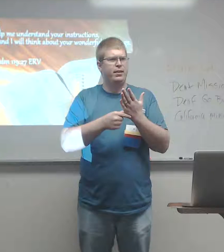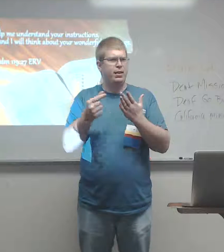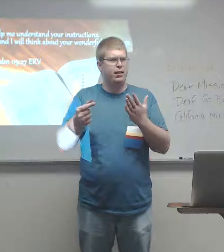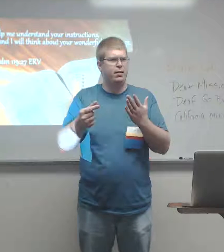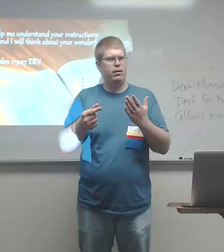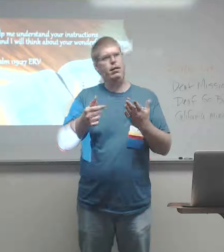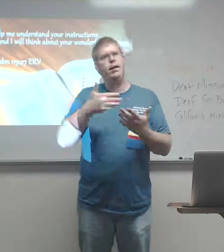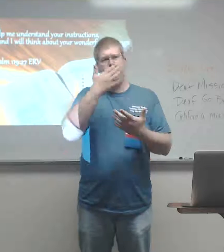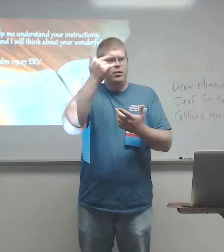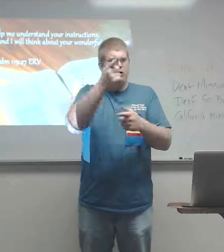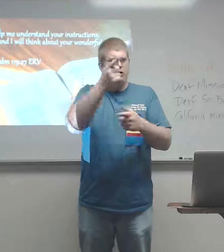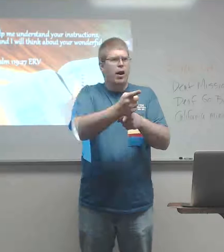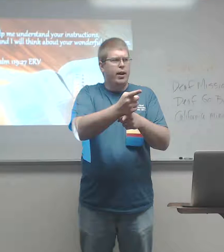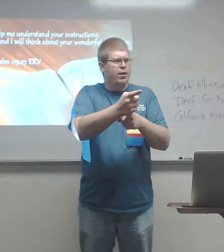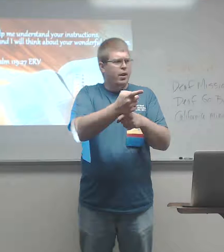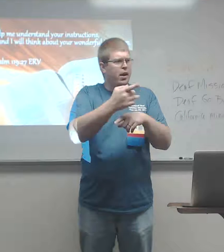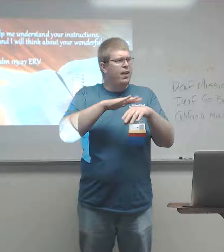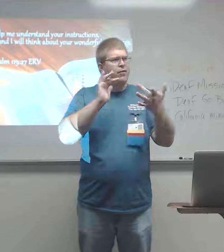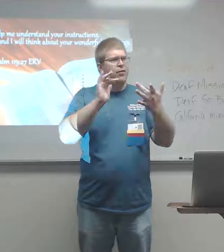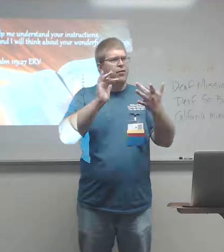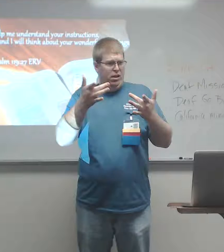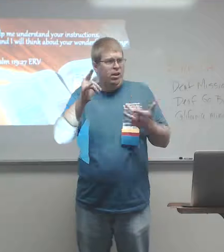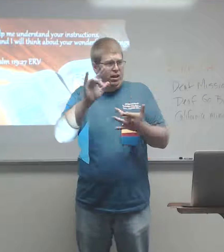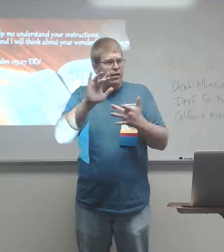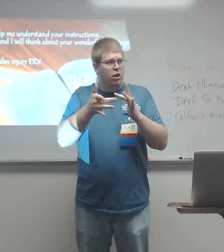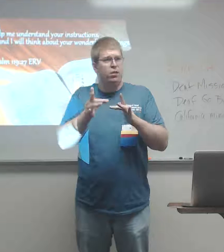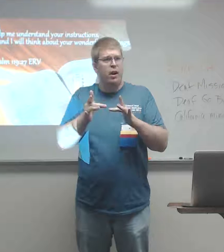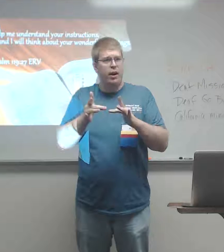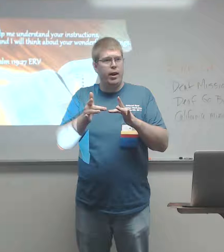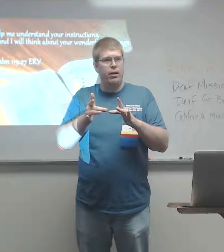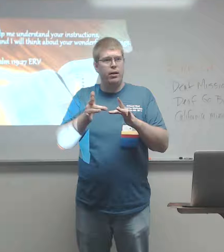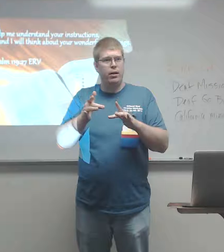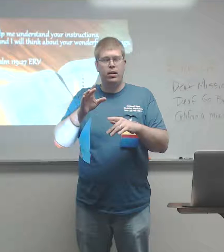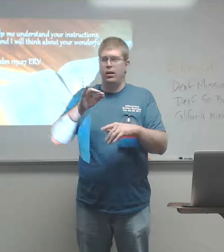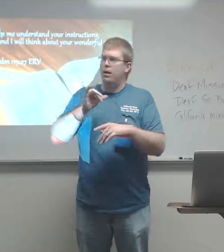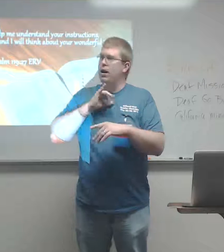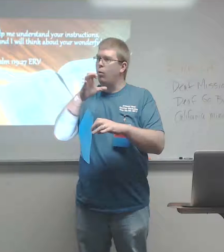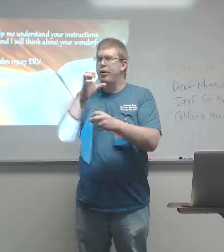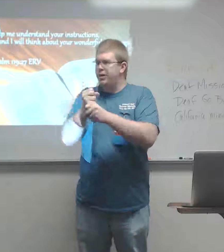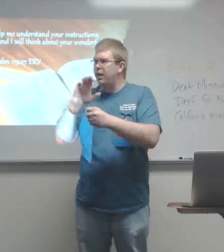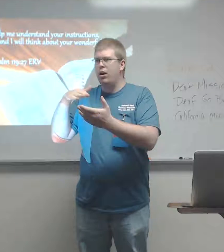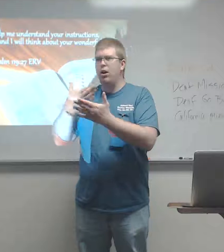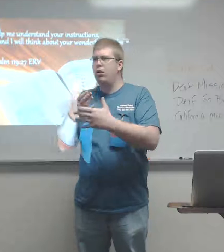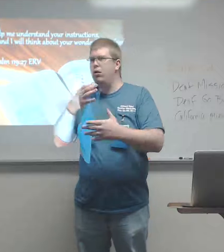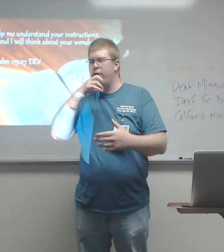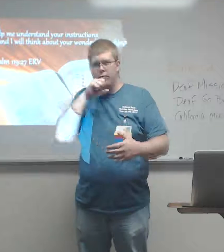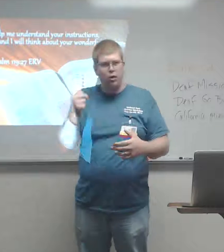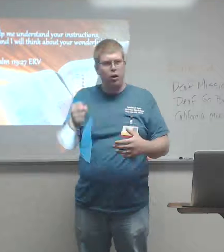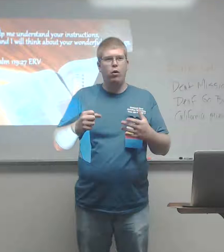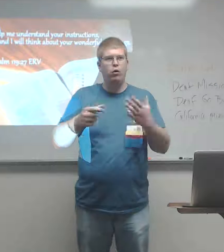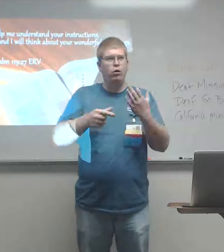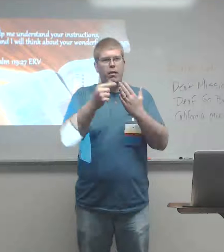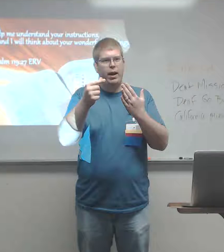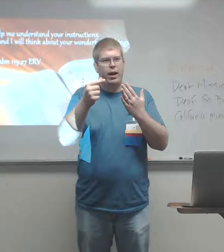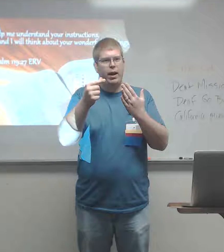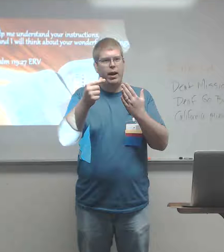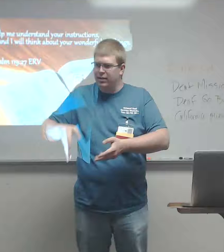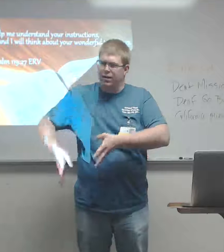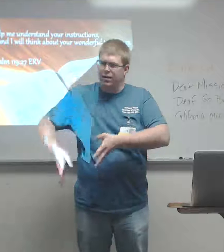magazine. Because you're right, if it's online, I want you to get all those old magazines and